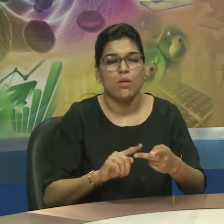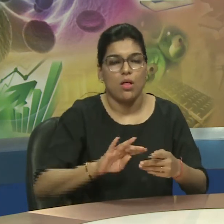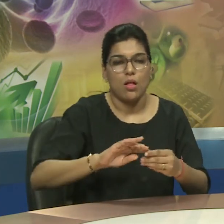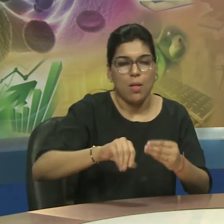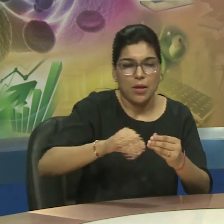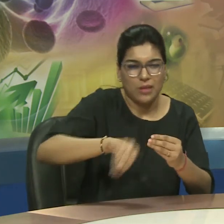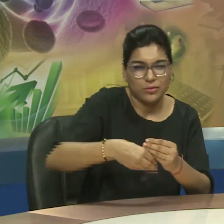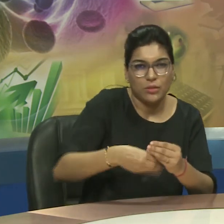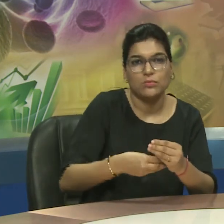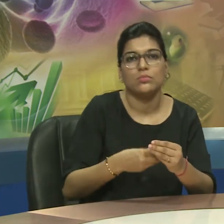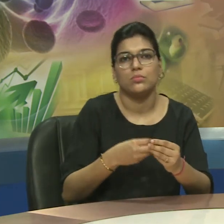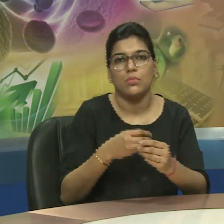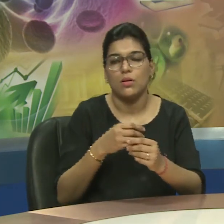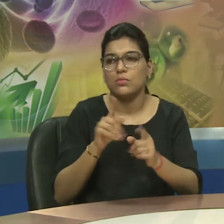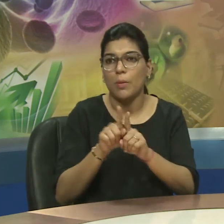deflection of cash or